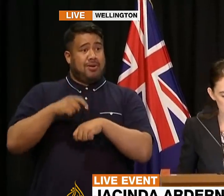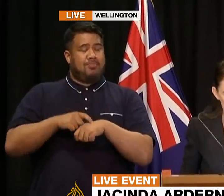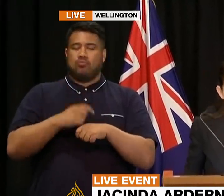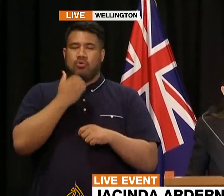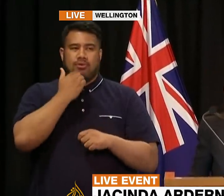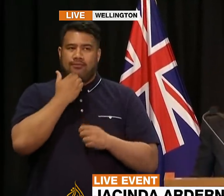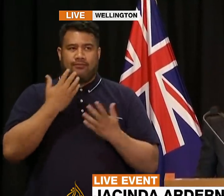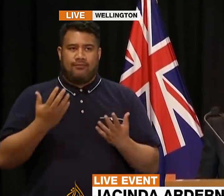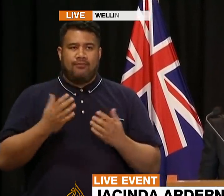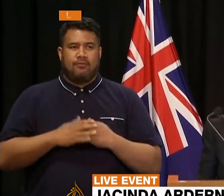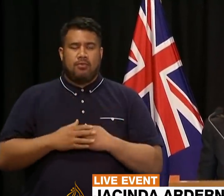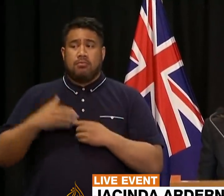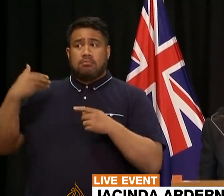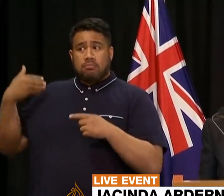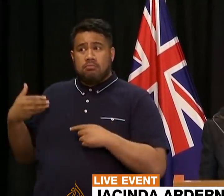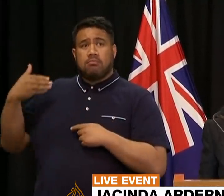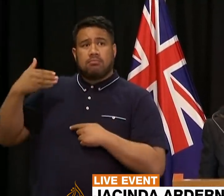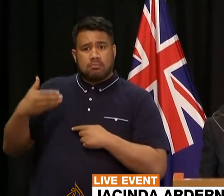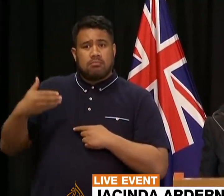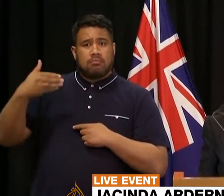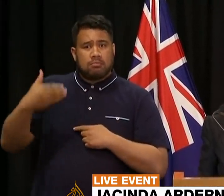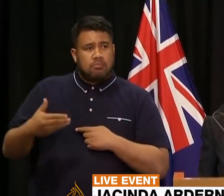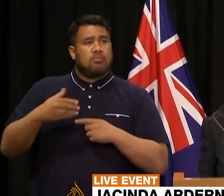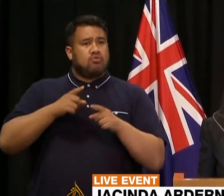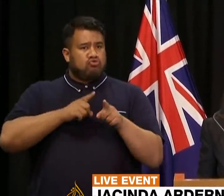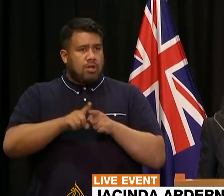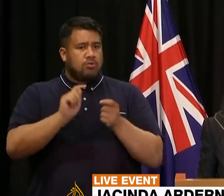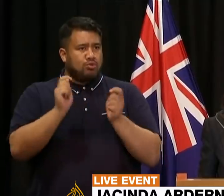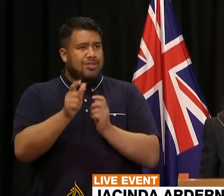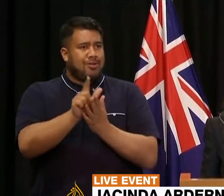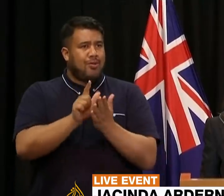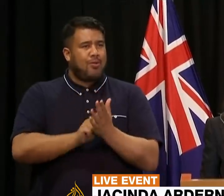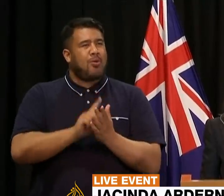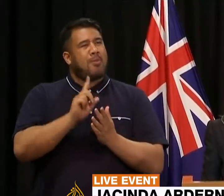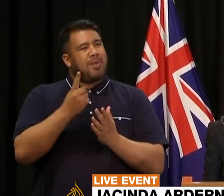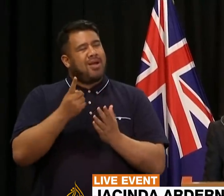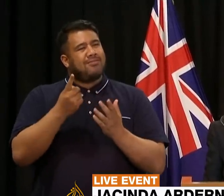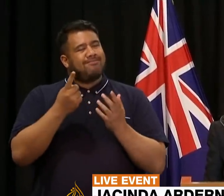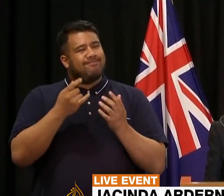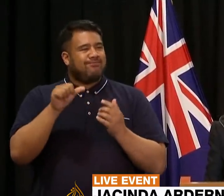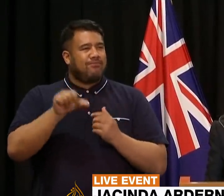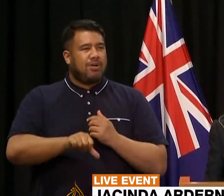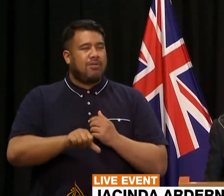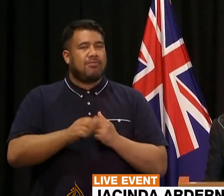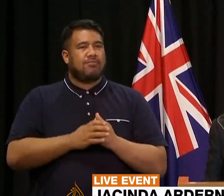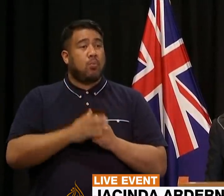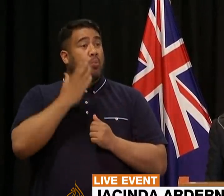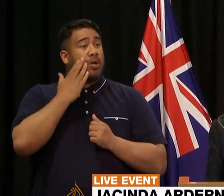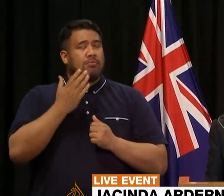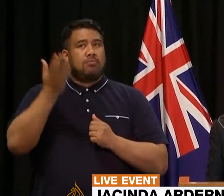Successive attempts have been made and failed to change our laws since then. Those attempts were in